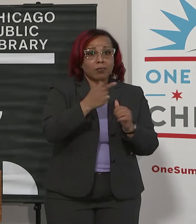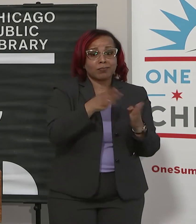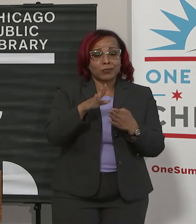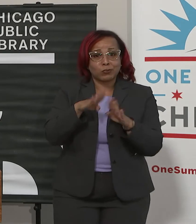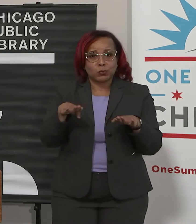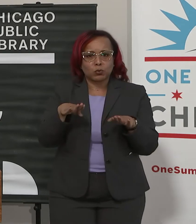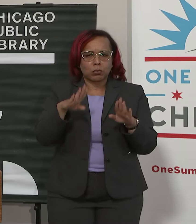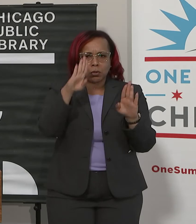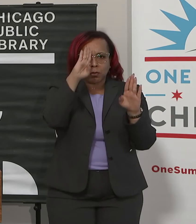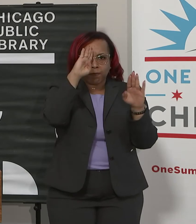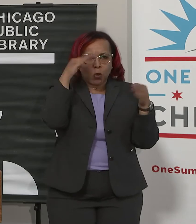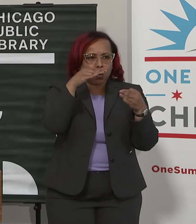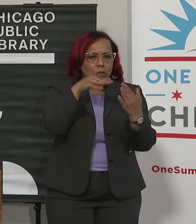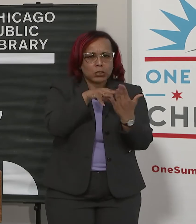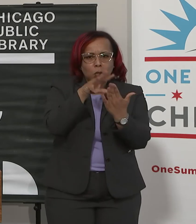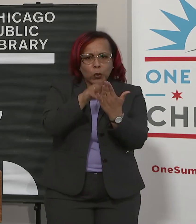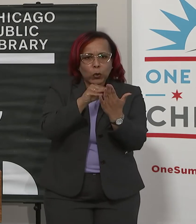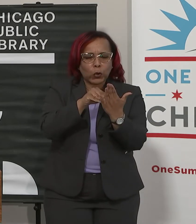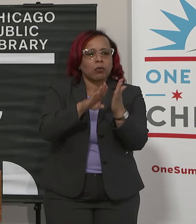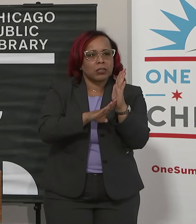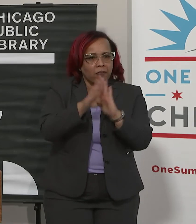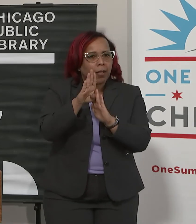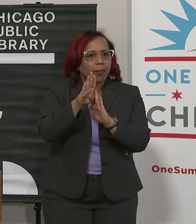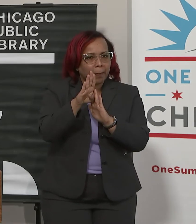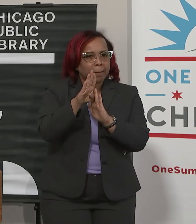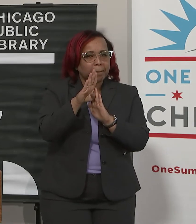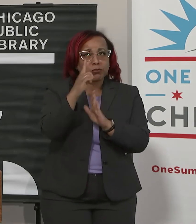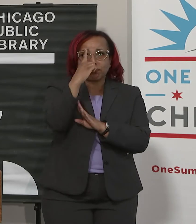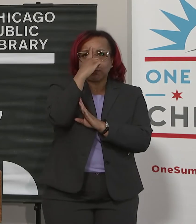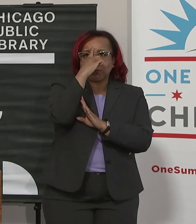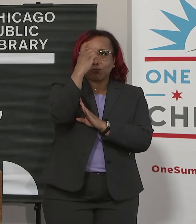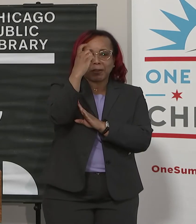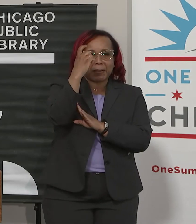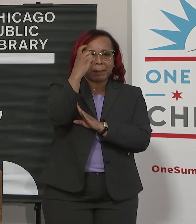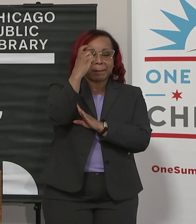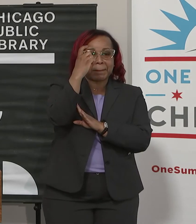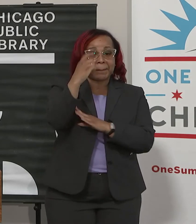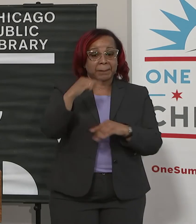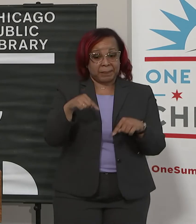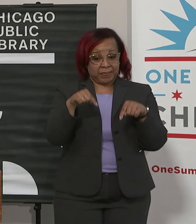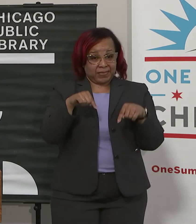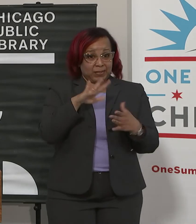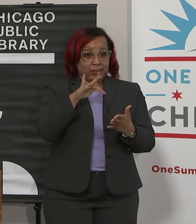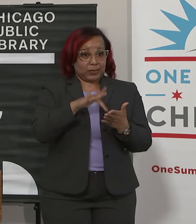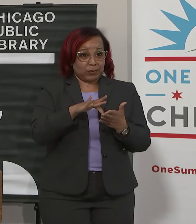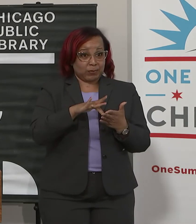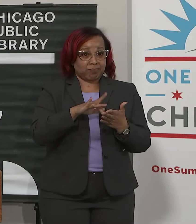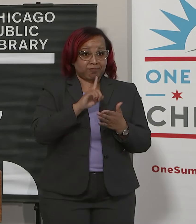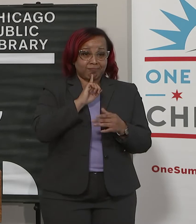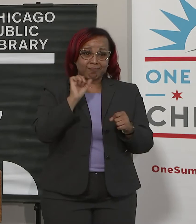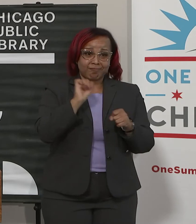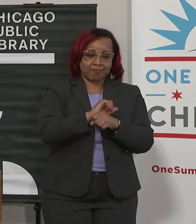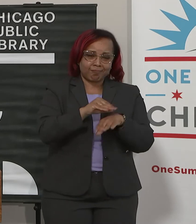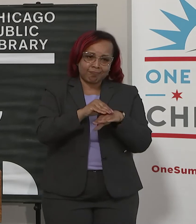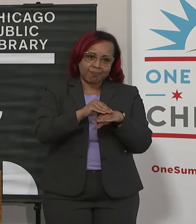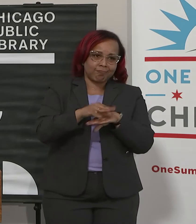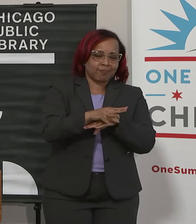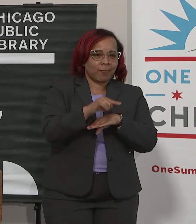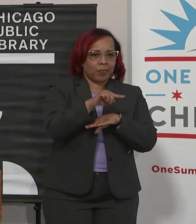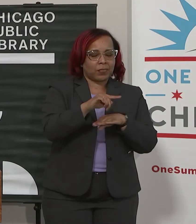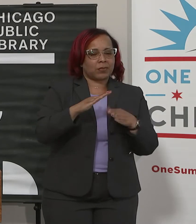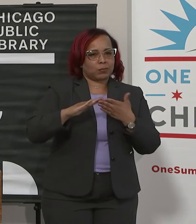can focus, learn, develop, and dream. And this center really is a game changer for this